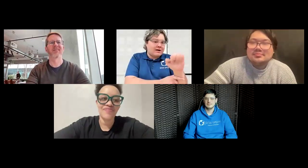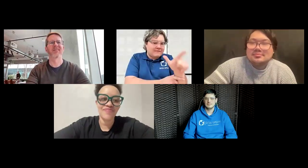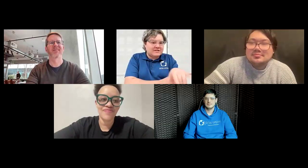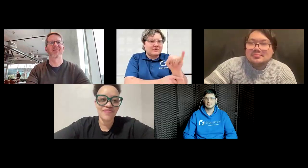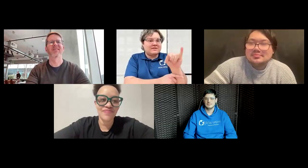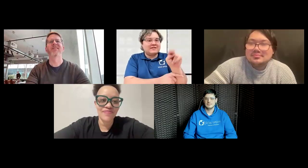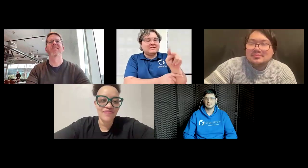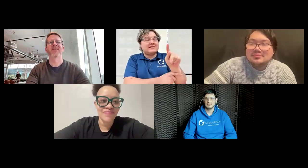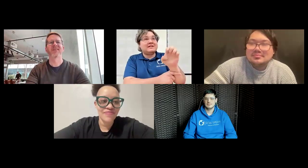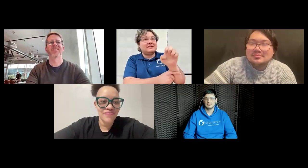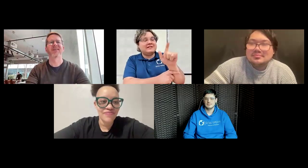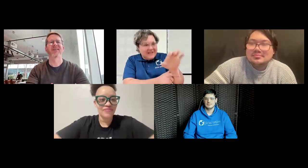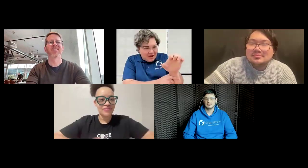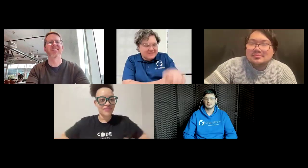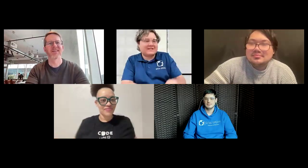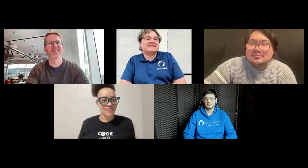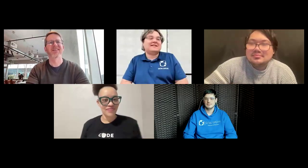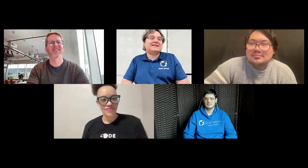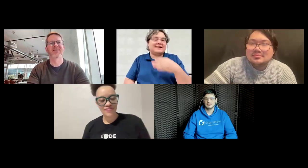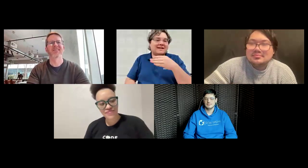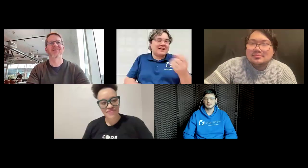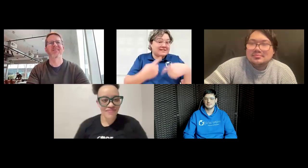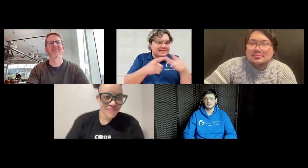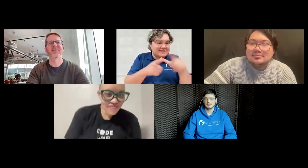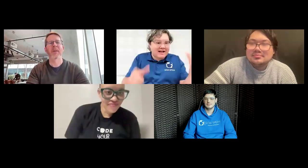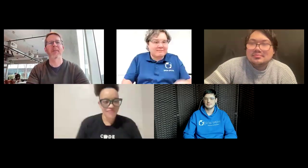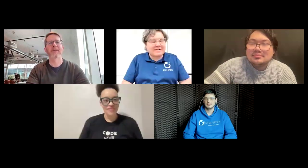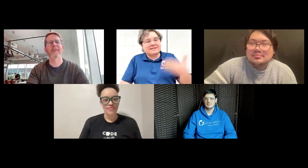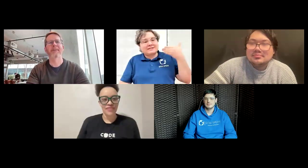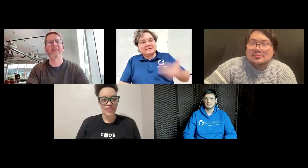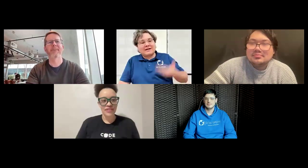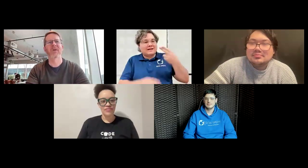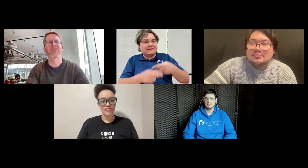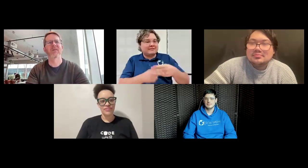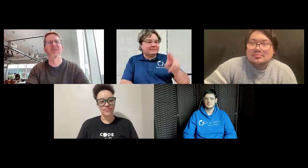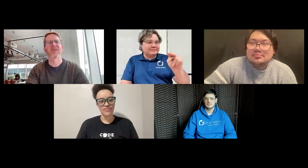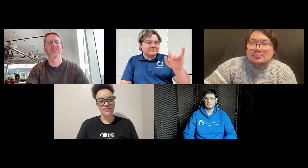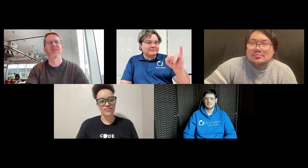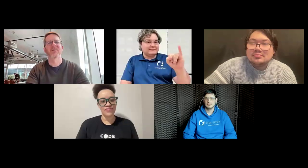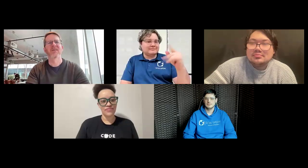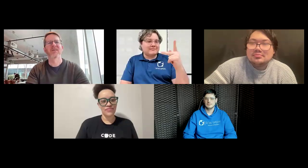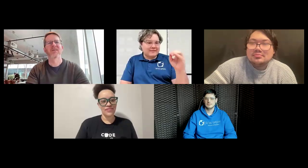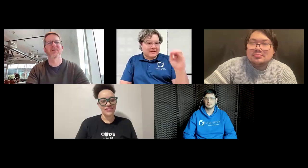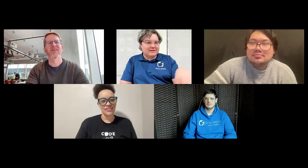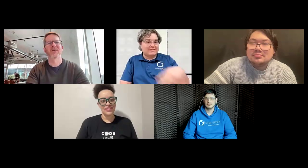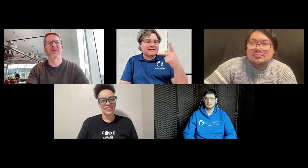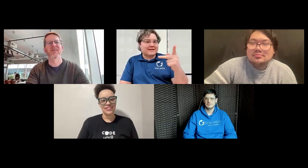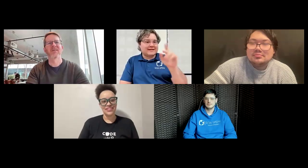artificial intelligence, AI, and like we said, LLMs. So I am